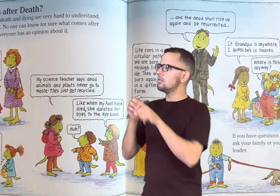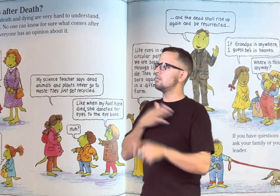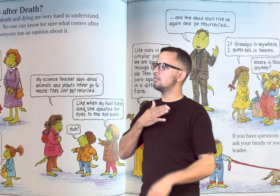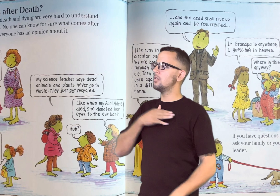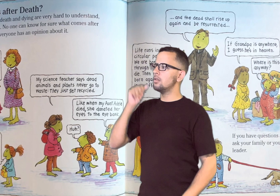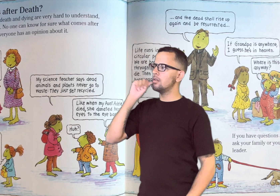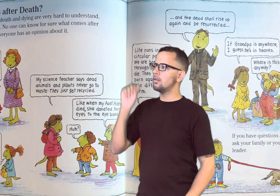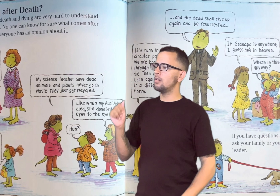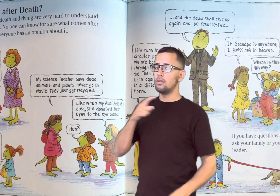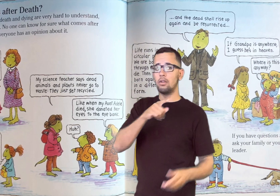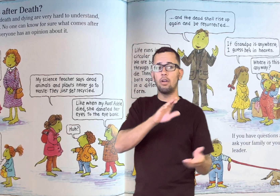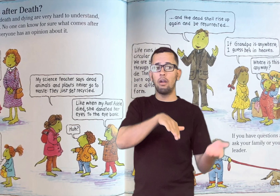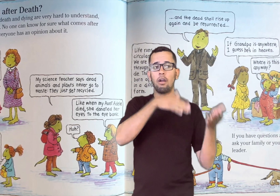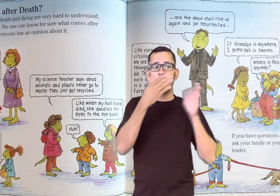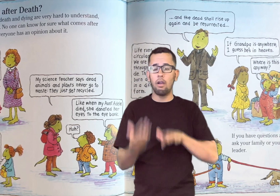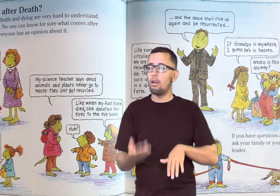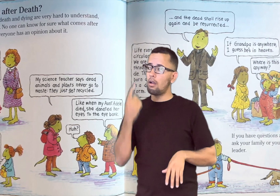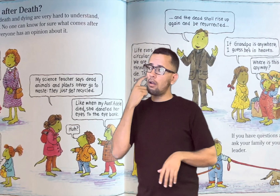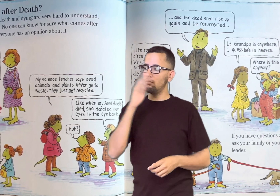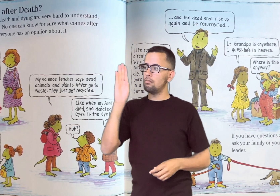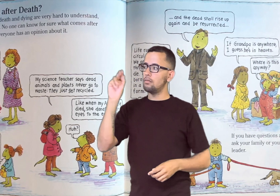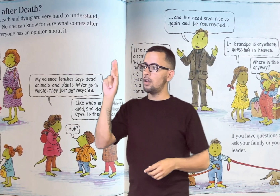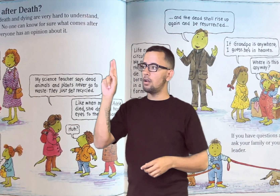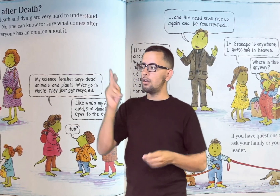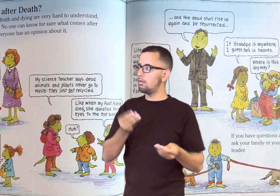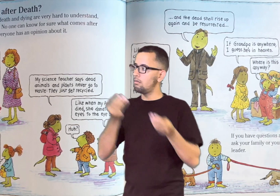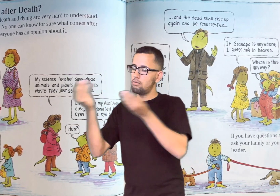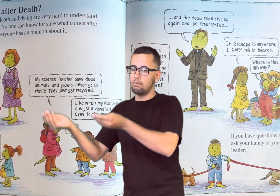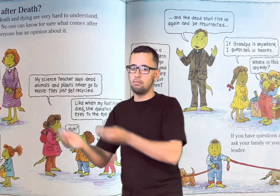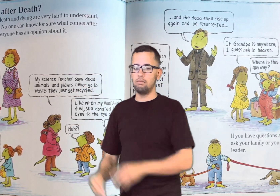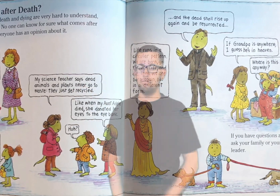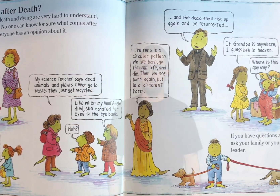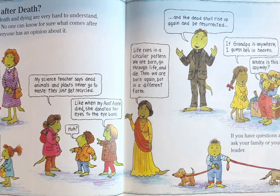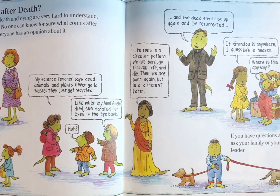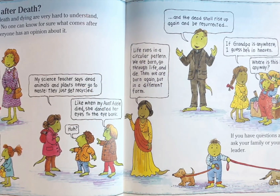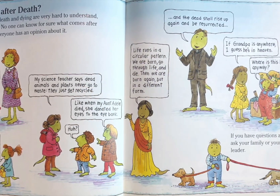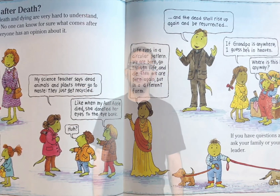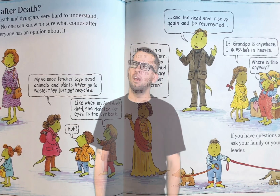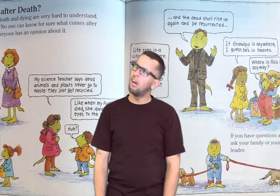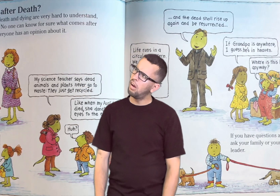Like when my Aunt Adele died, she donated her eyes to the eye bank.